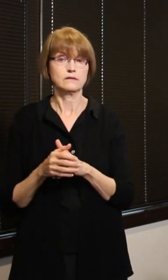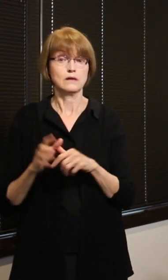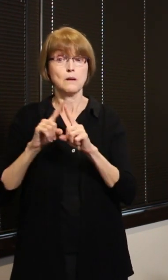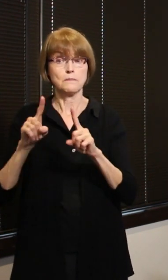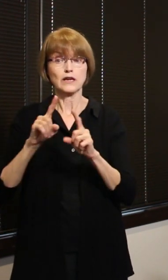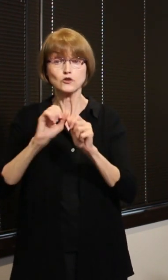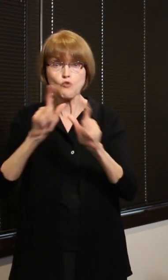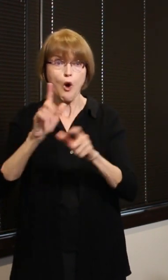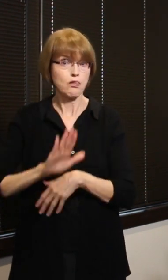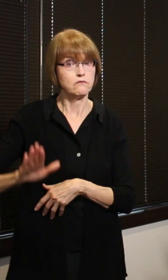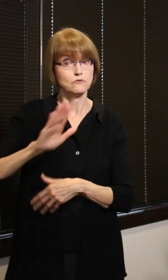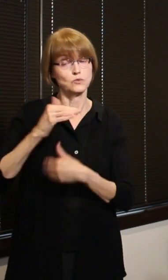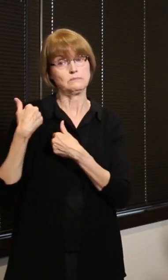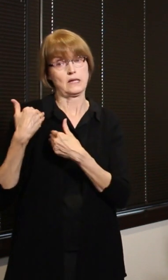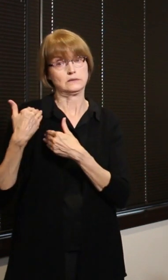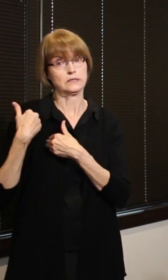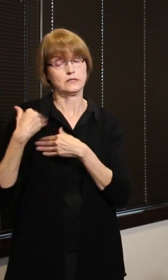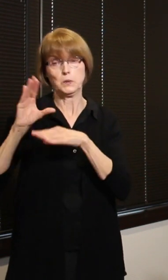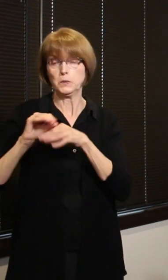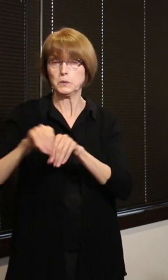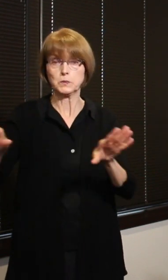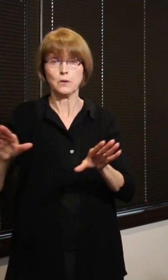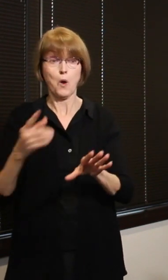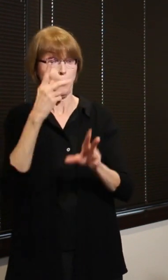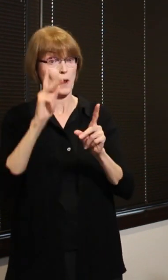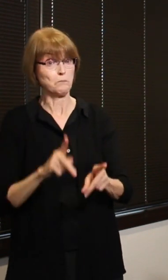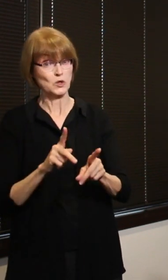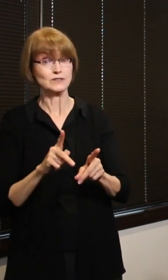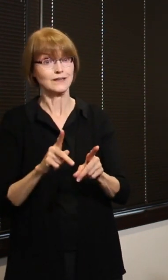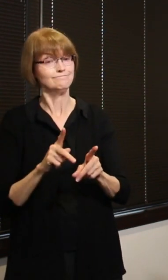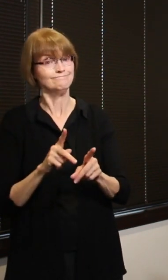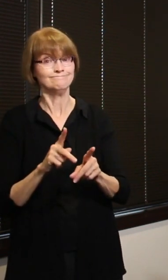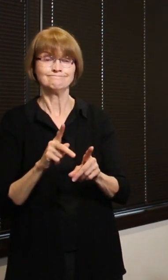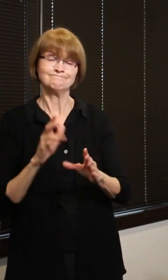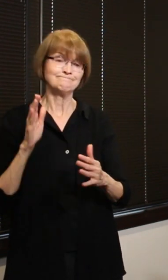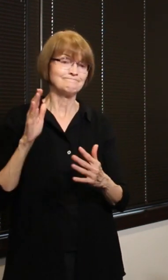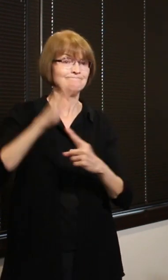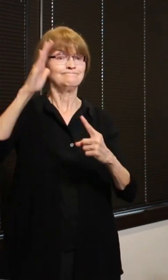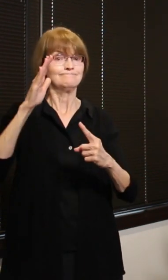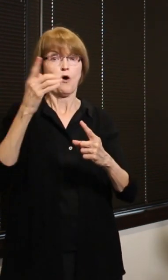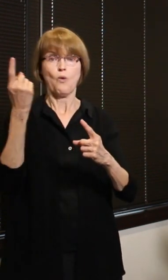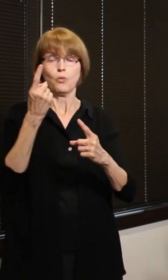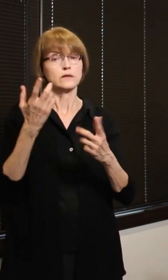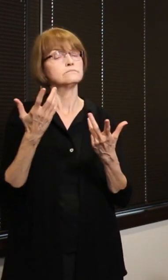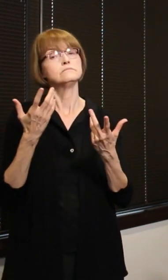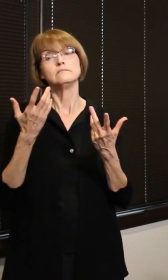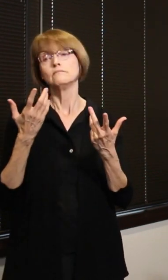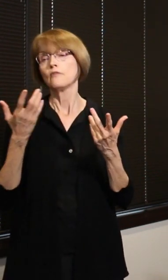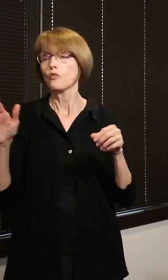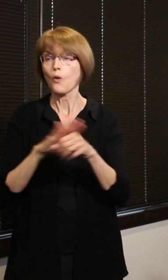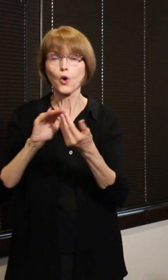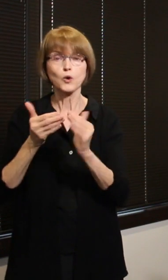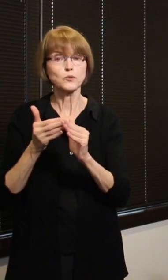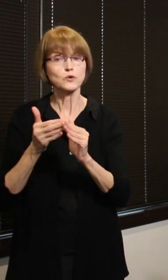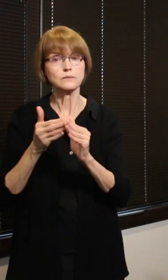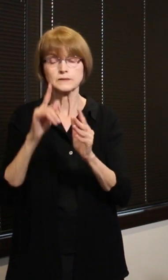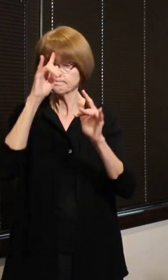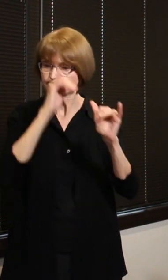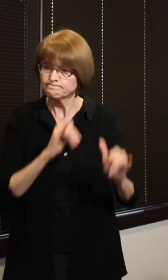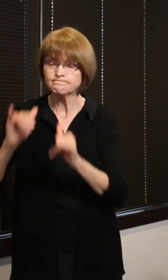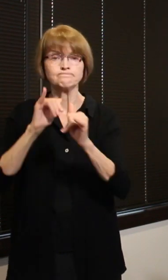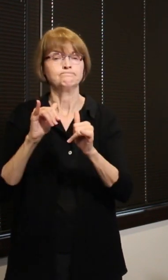us to prevent the spread. No one person can do this on their own. It really does take the entire community to make this